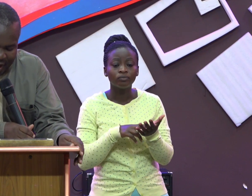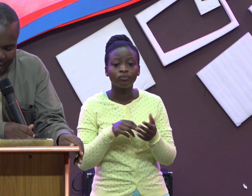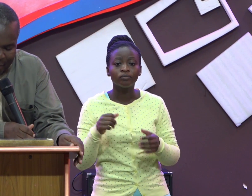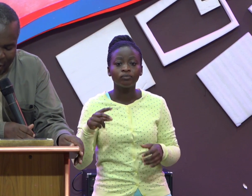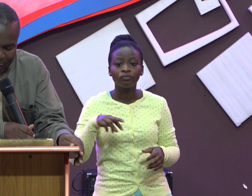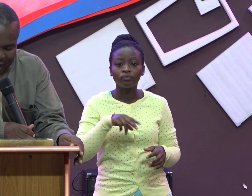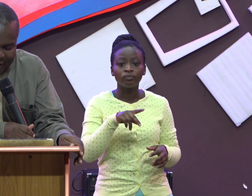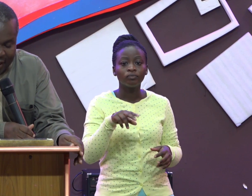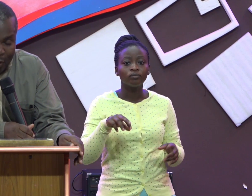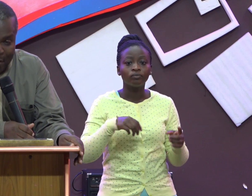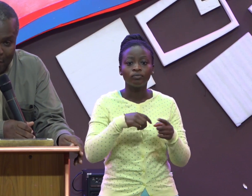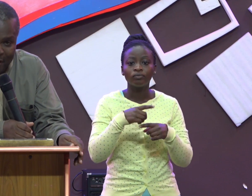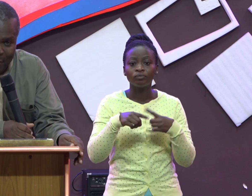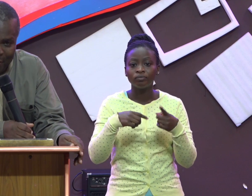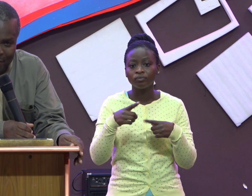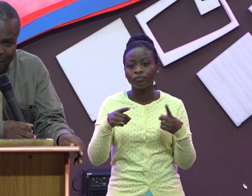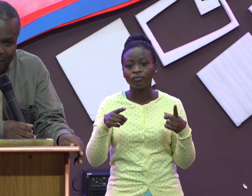Bible tells us